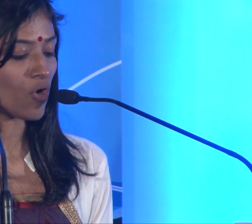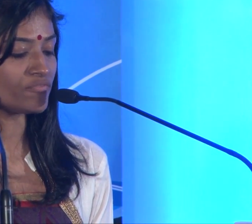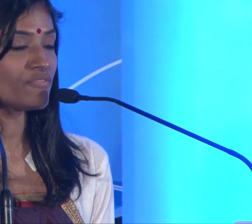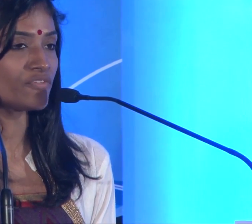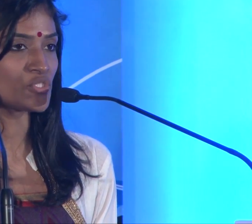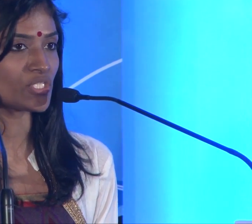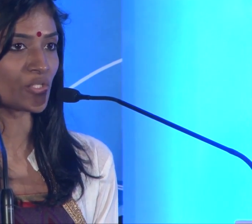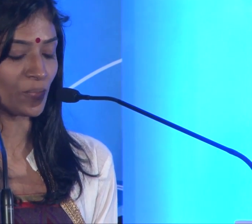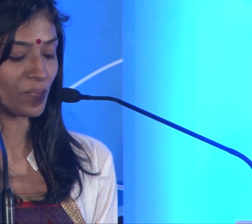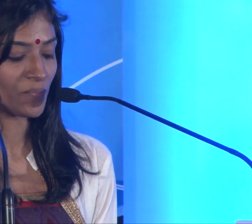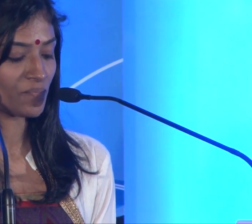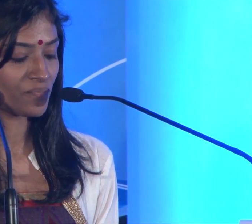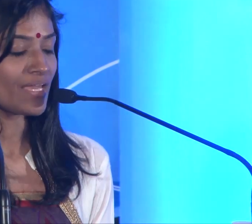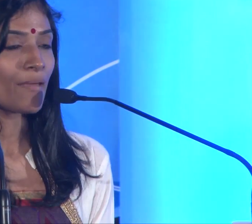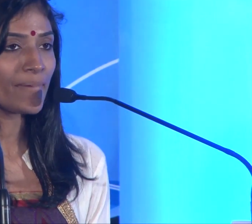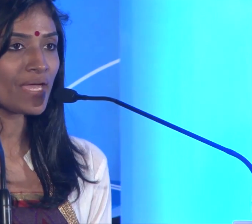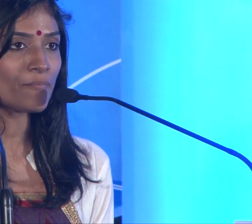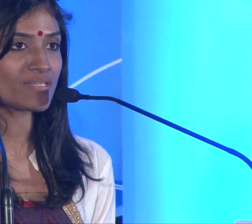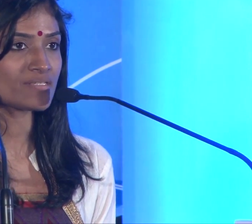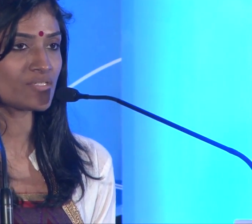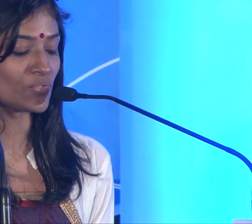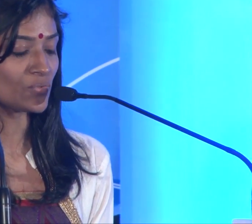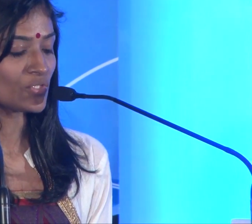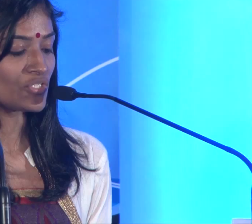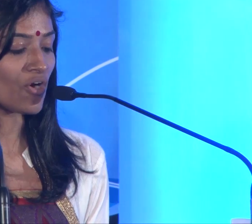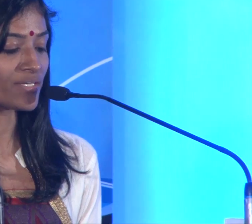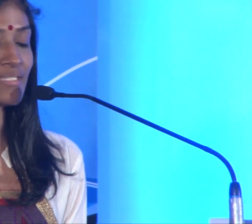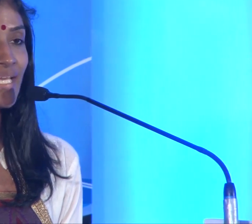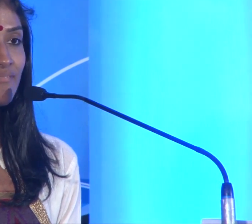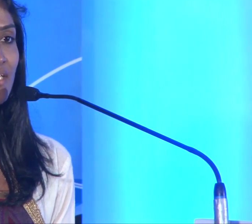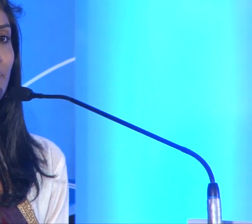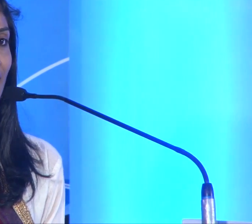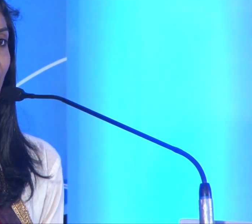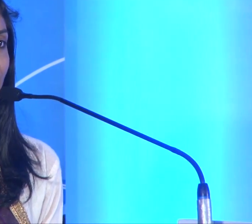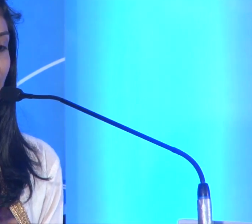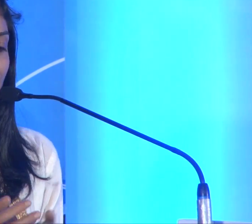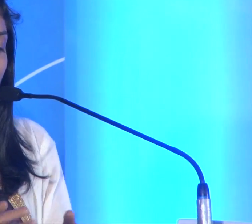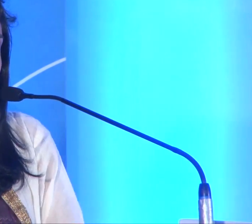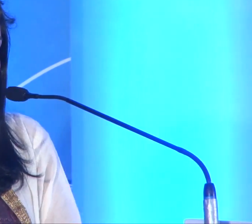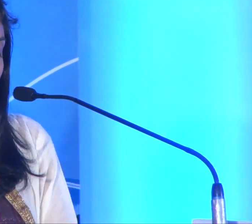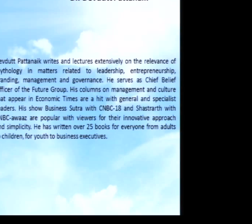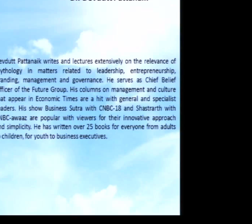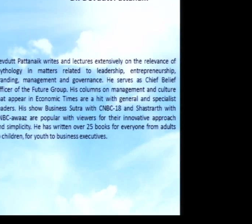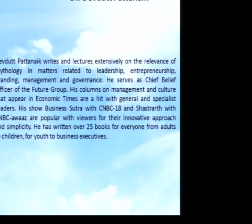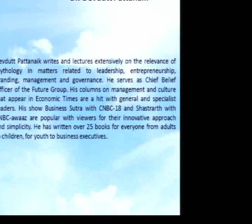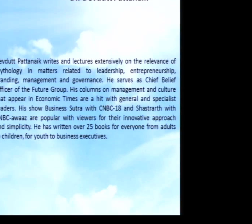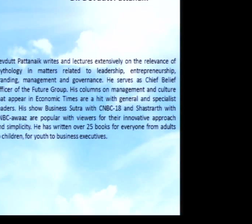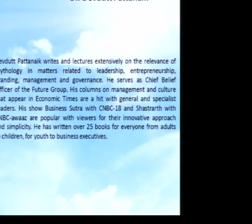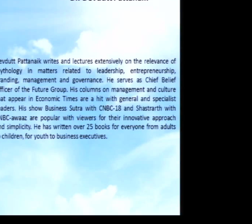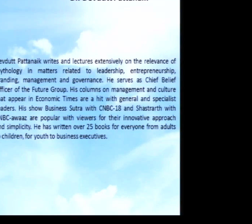Officer of the Future Group. May I present to you Dr. Devdutt Pattanaik.